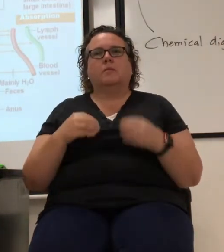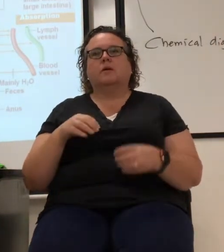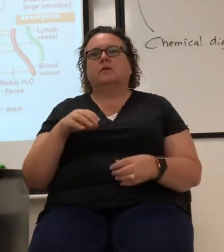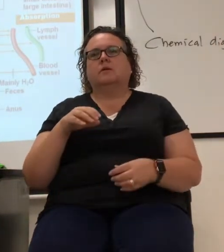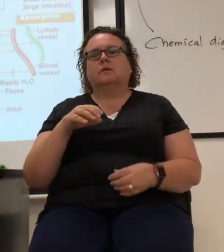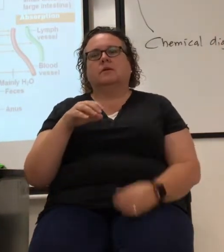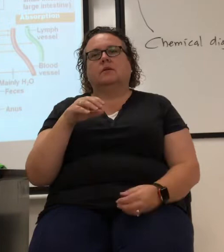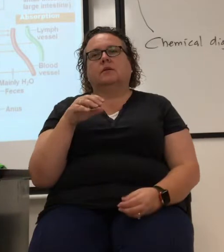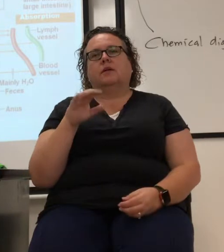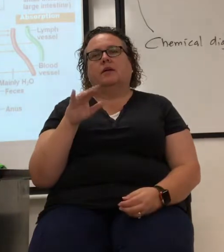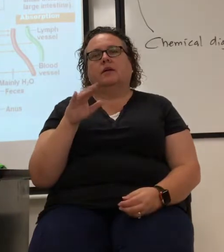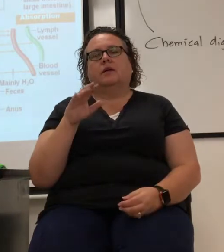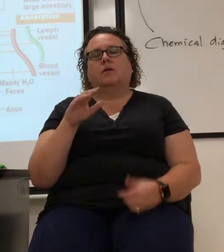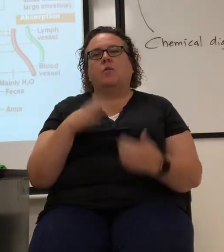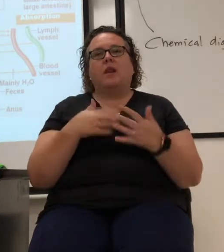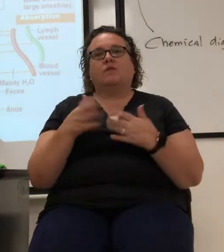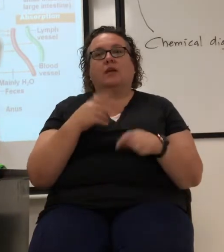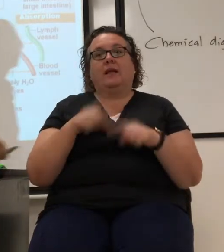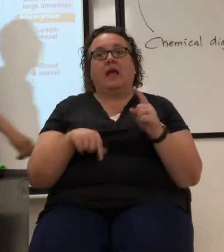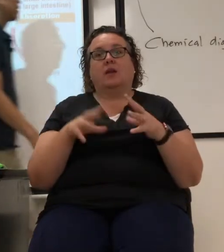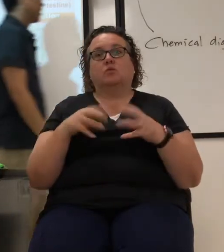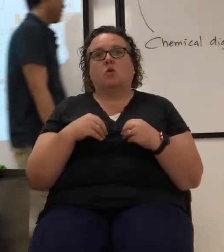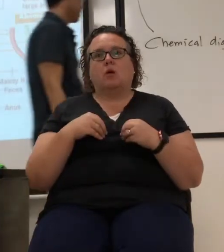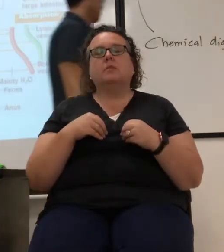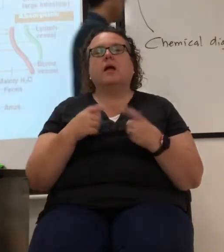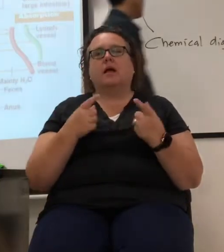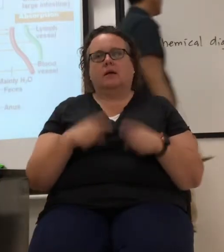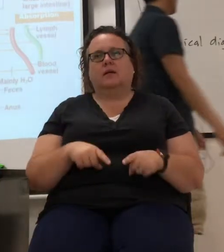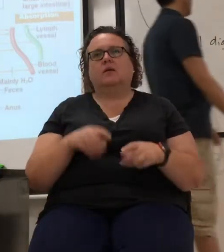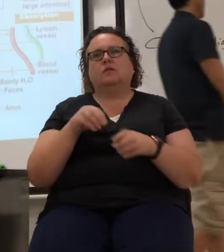rectum anus. Okay.